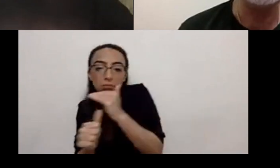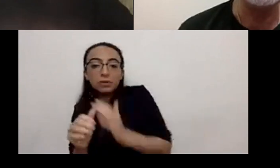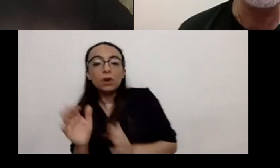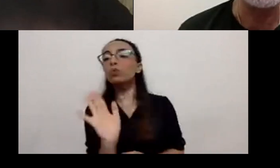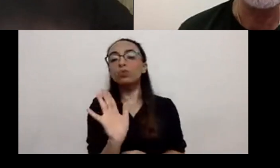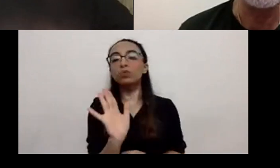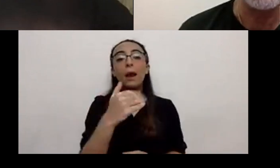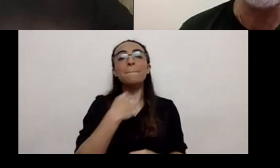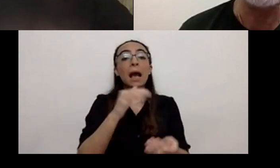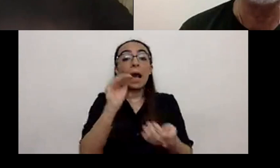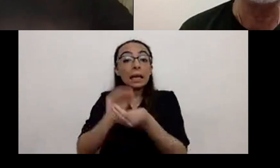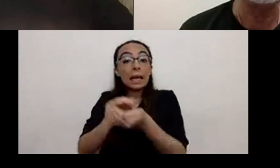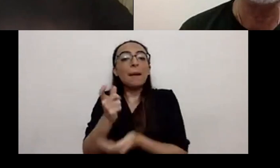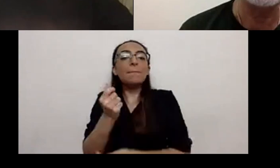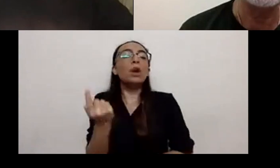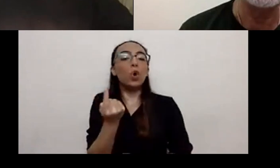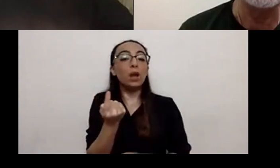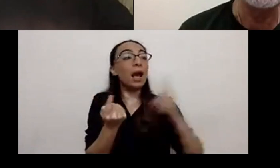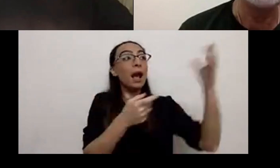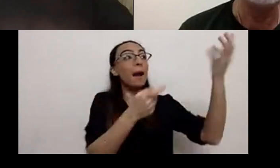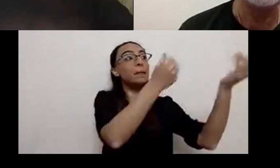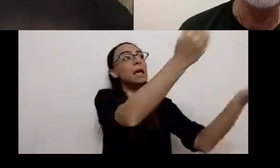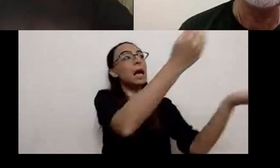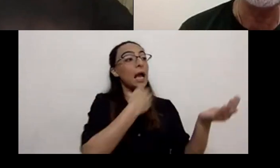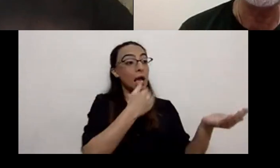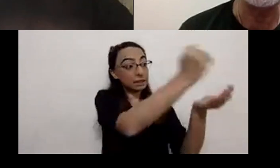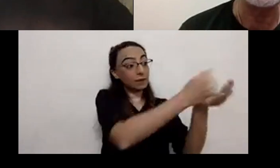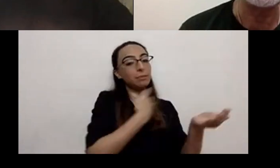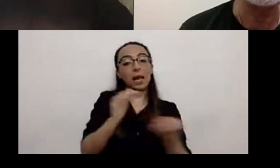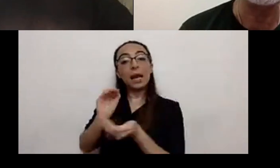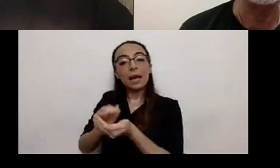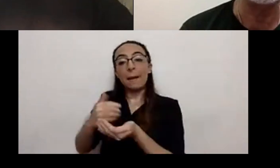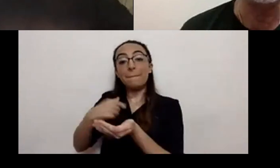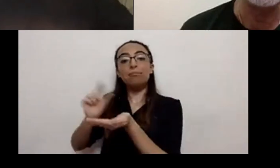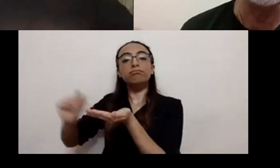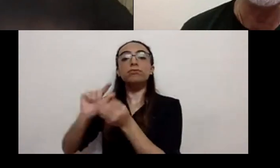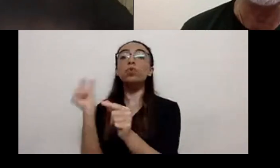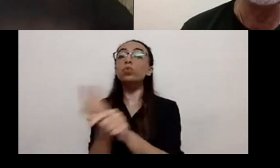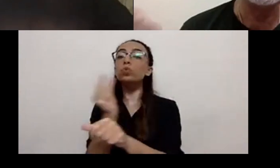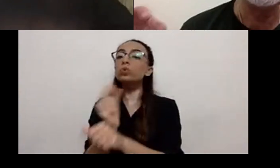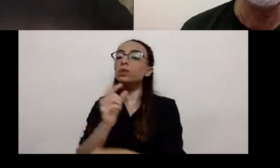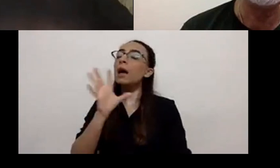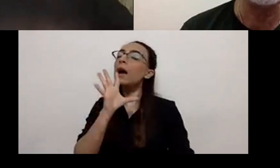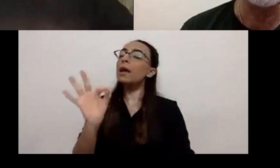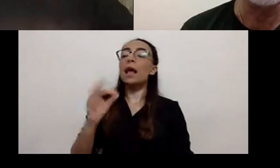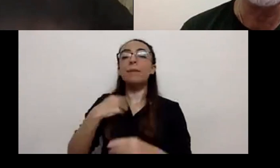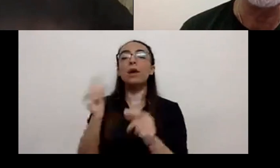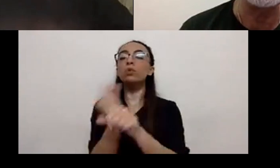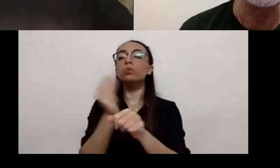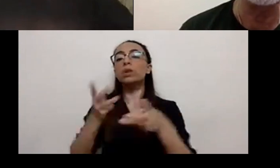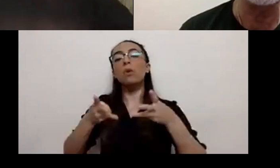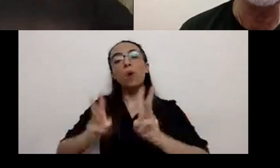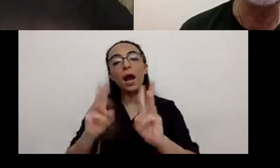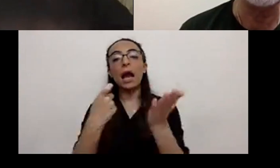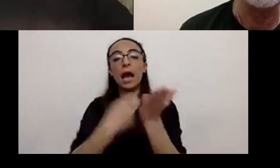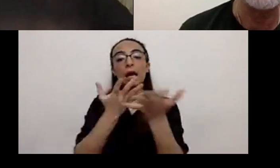the money with us on behalf of the funder. And we need to channelize it to the proper areas, proper